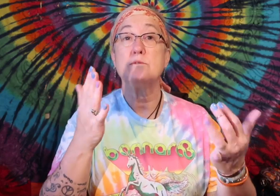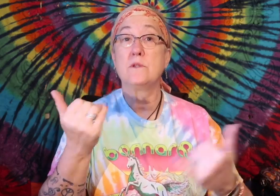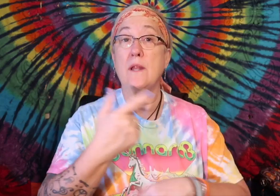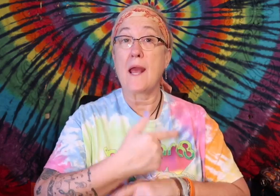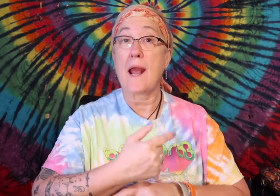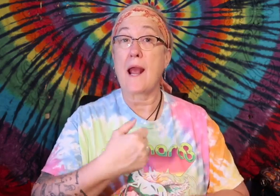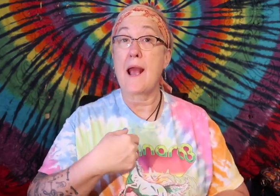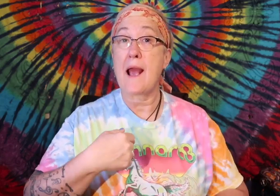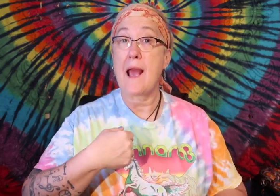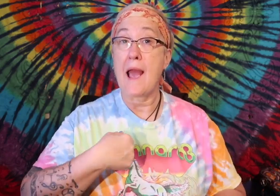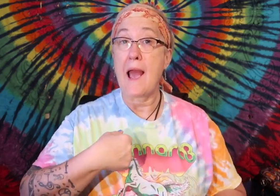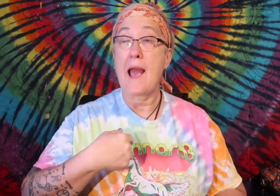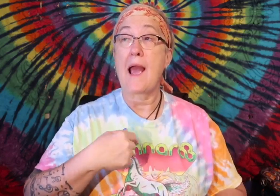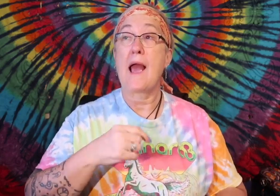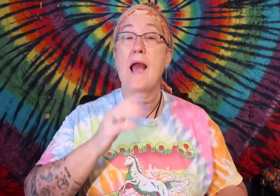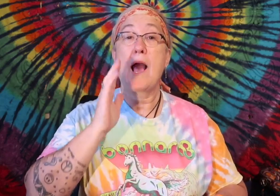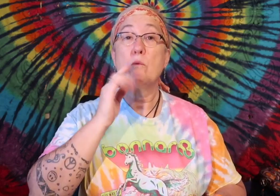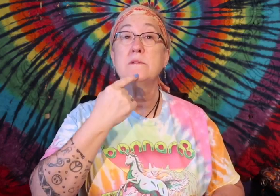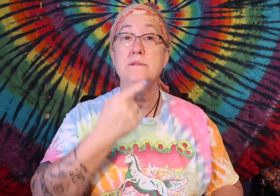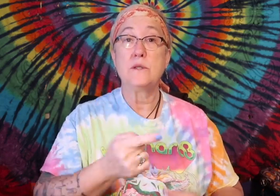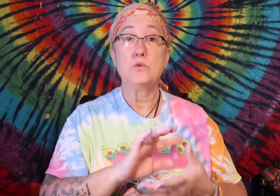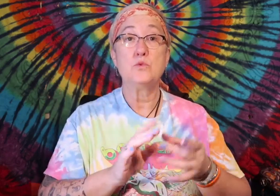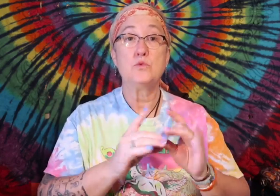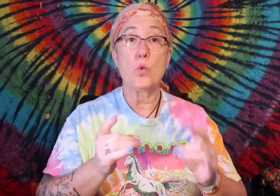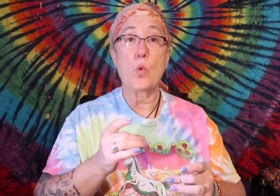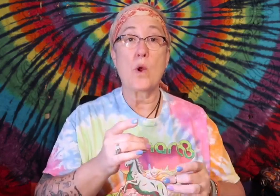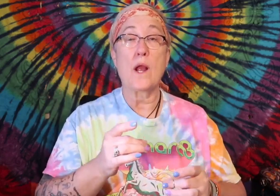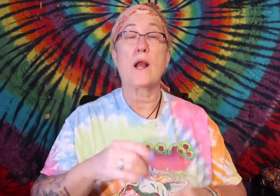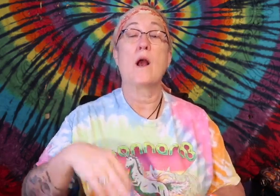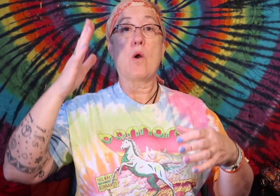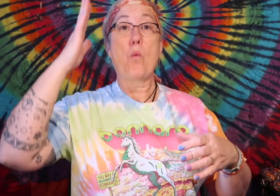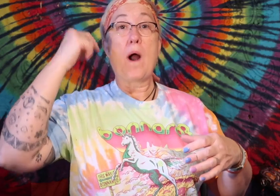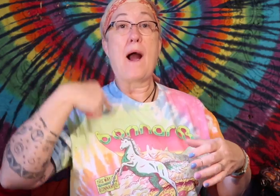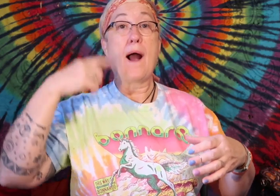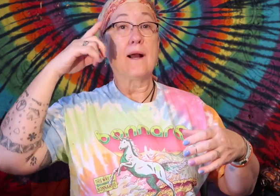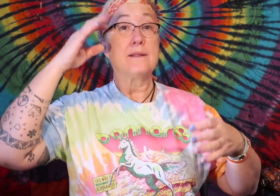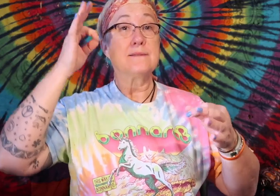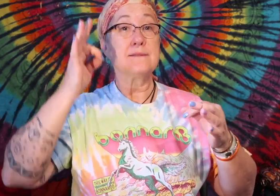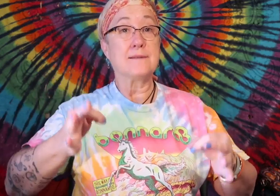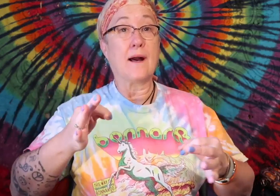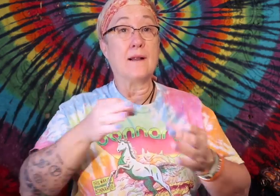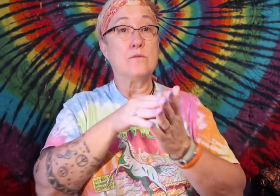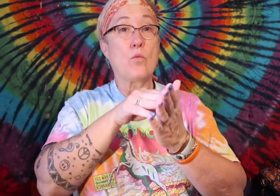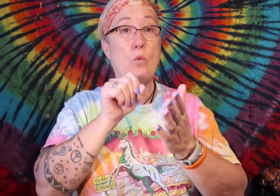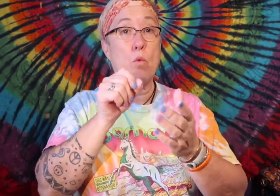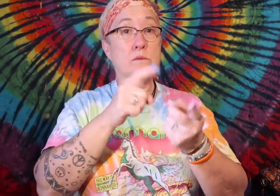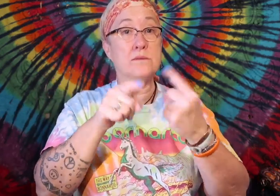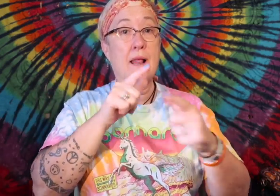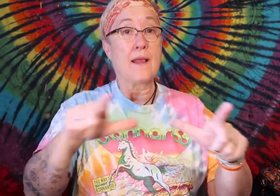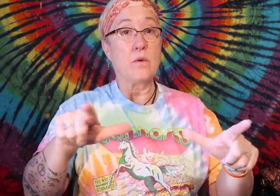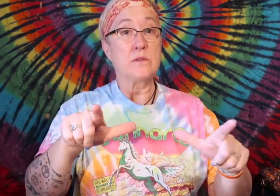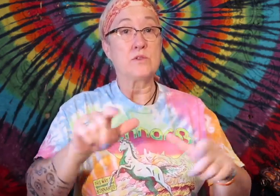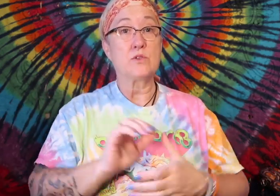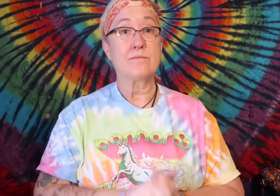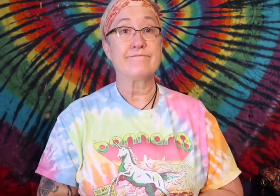Hey, so today I'm going to tell you the story of why I decided to learn sign